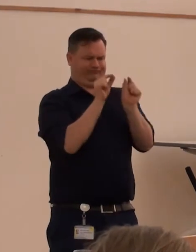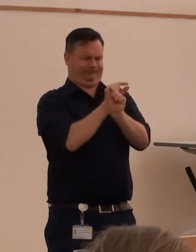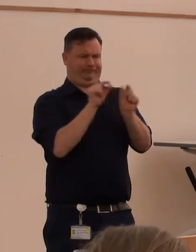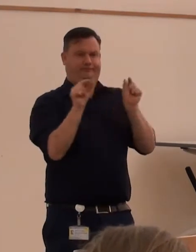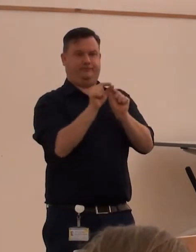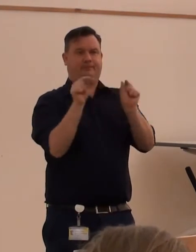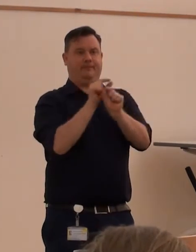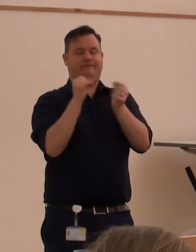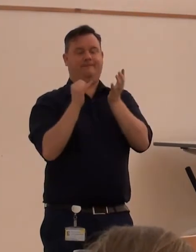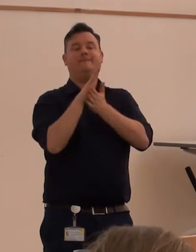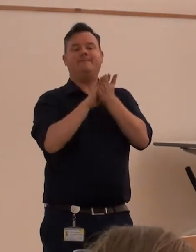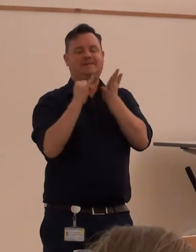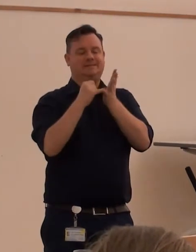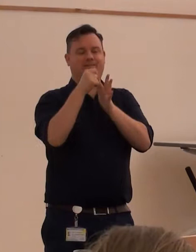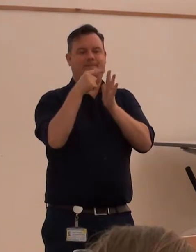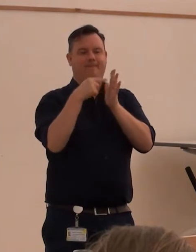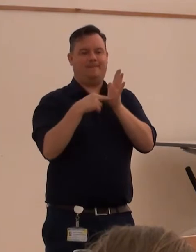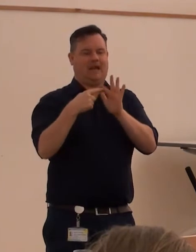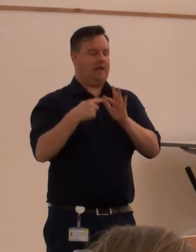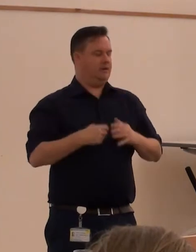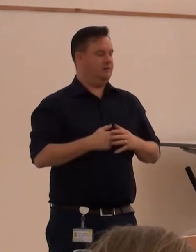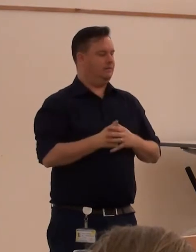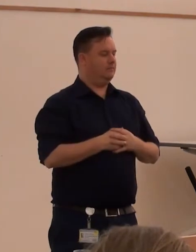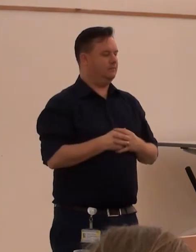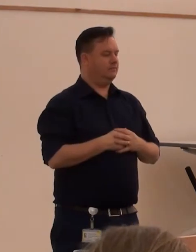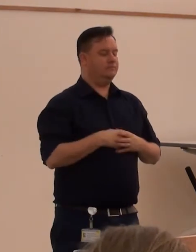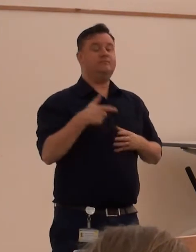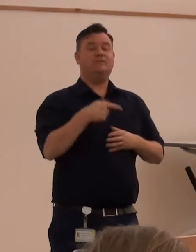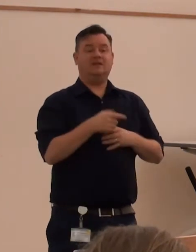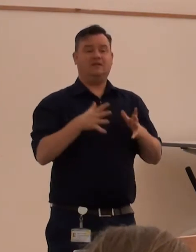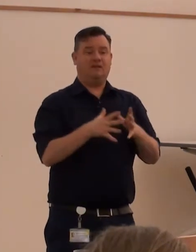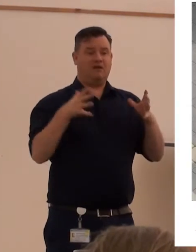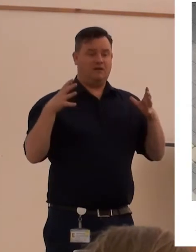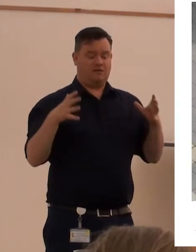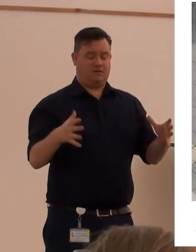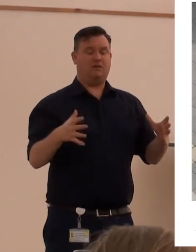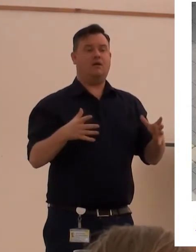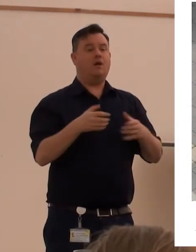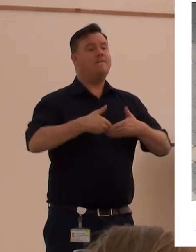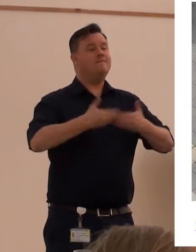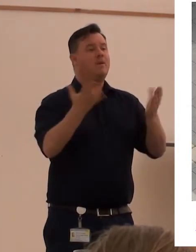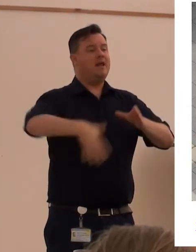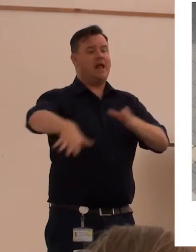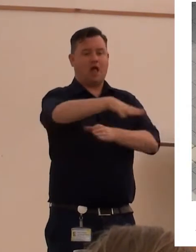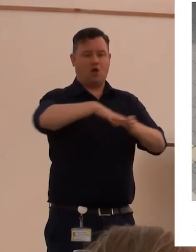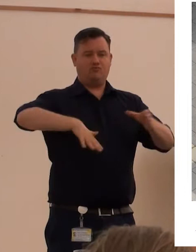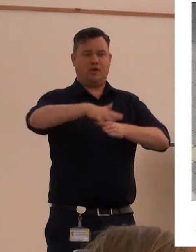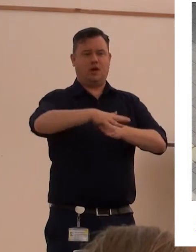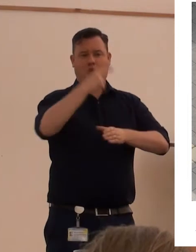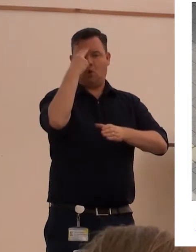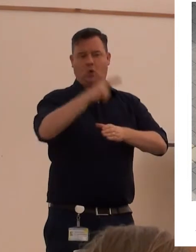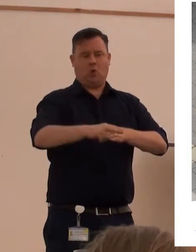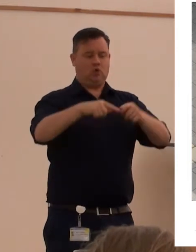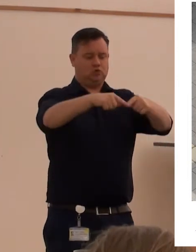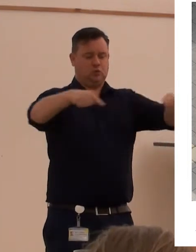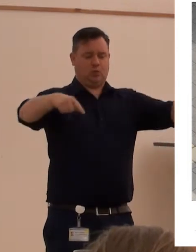are. Alright, this is a big piece in the public realm. This is called Square in the